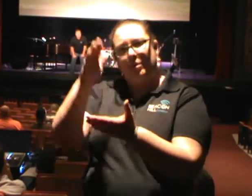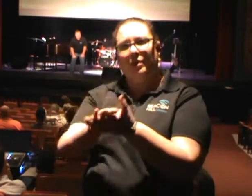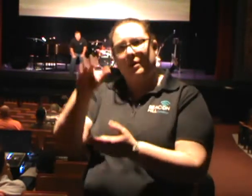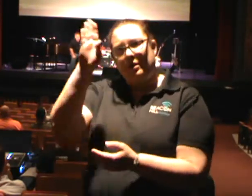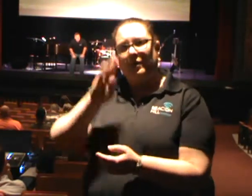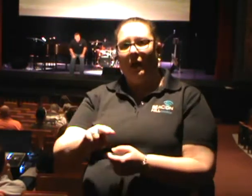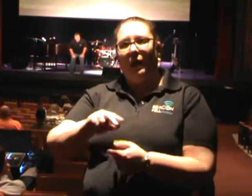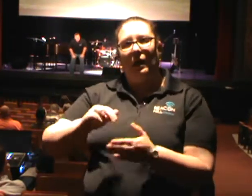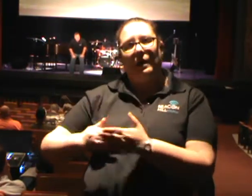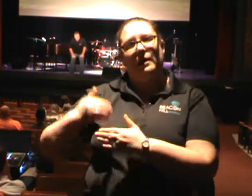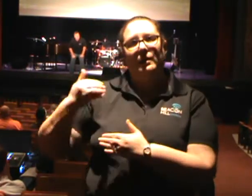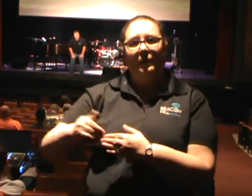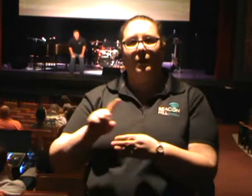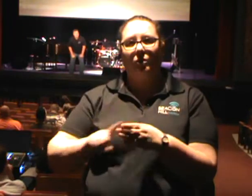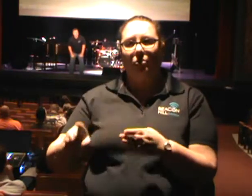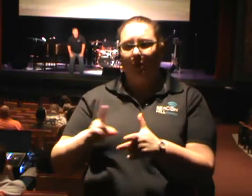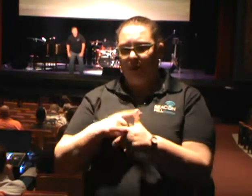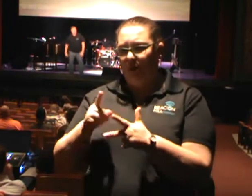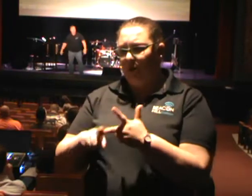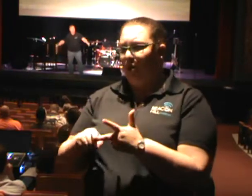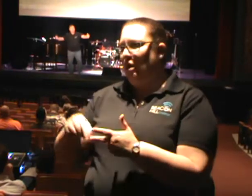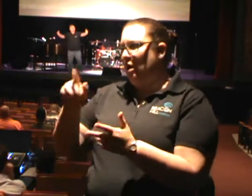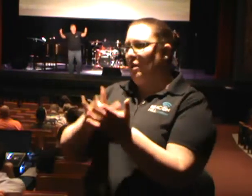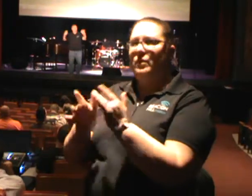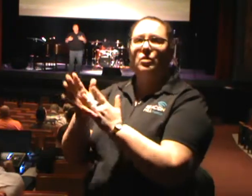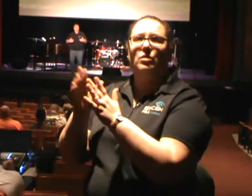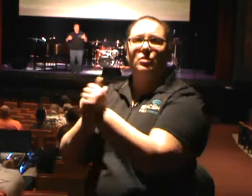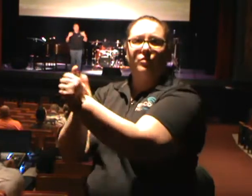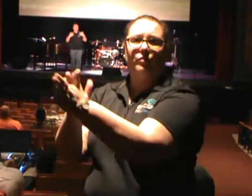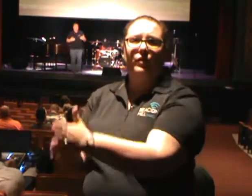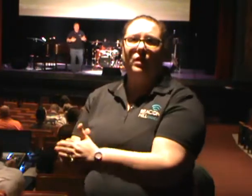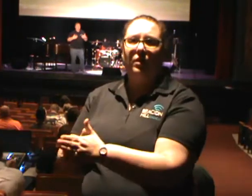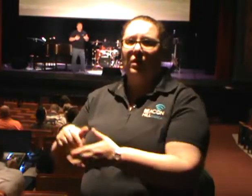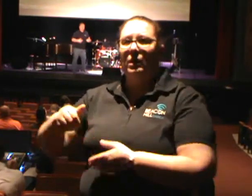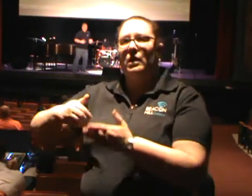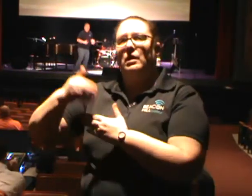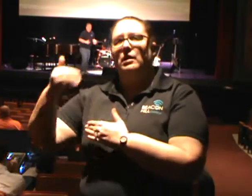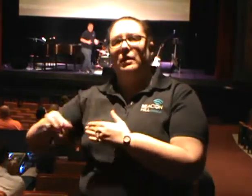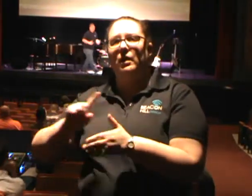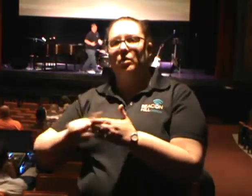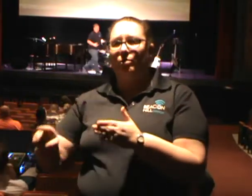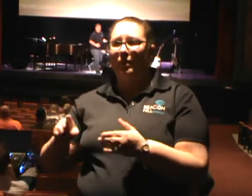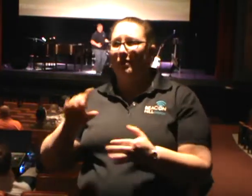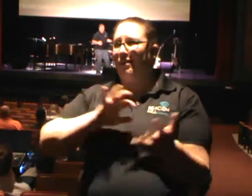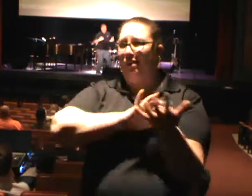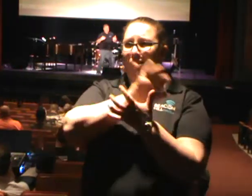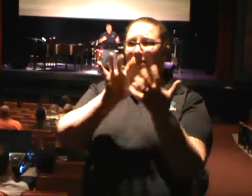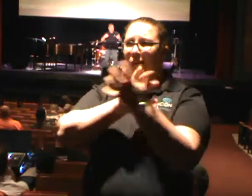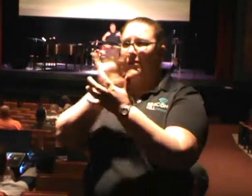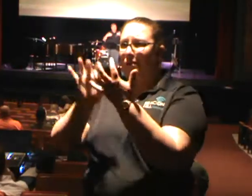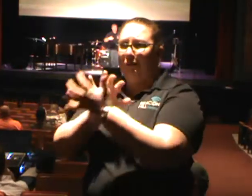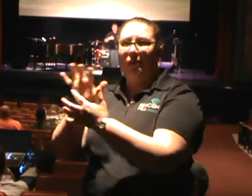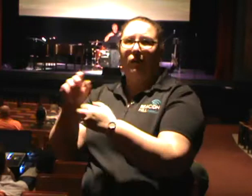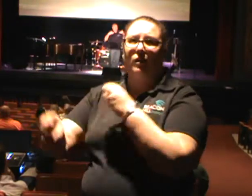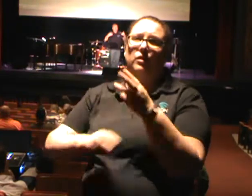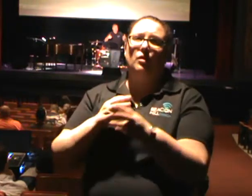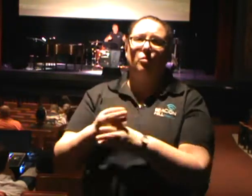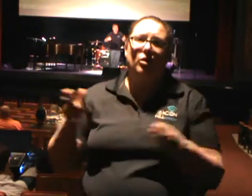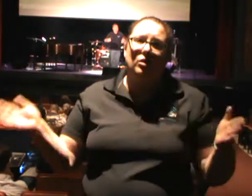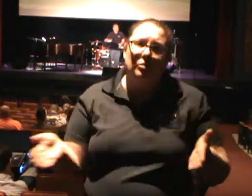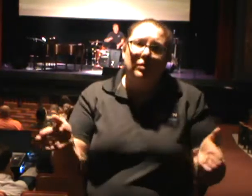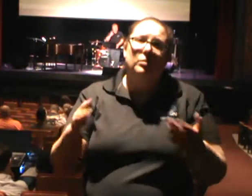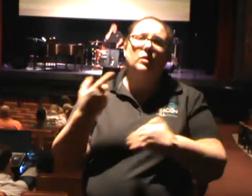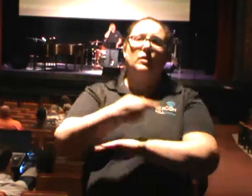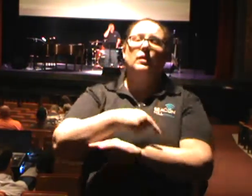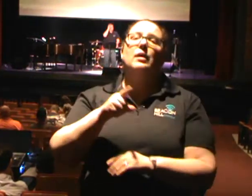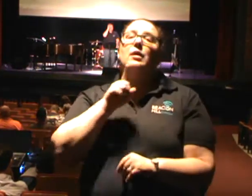talk about confusing? Yet this is what the world is promoting today. Yet the truth